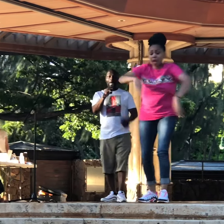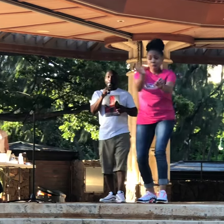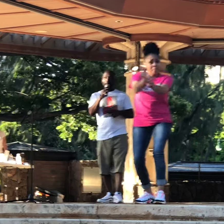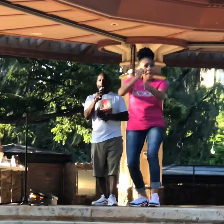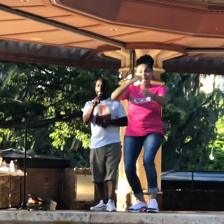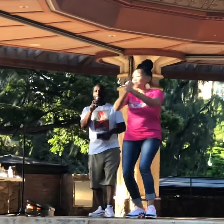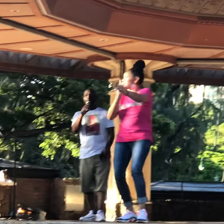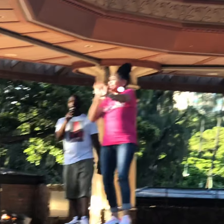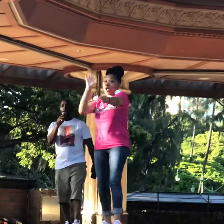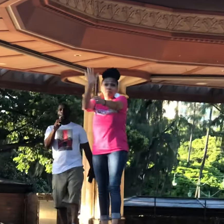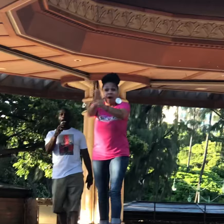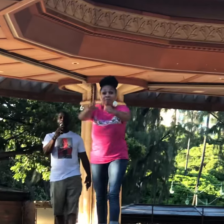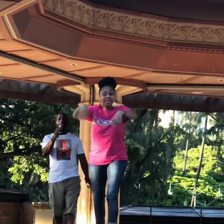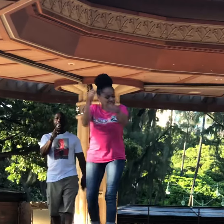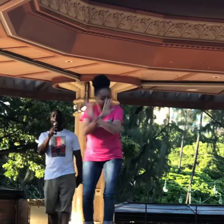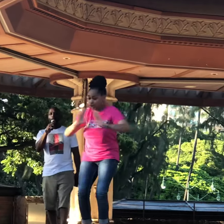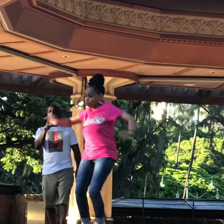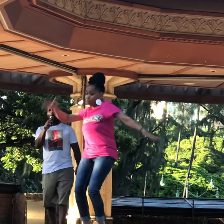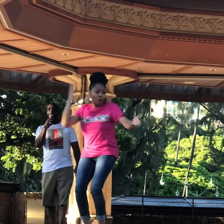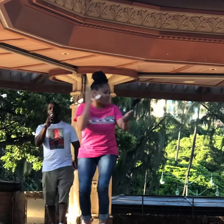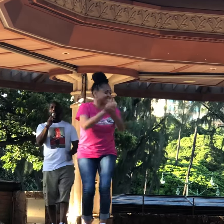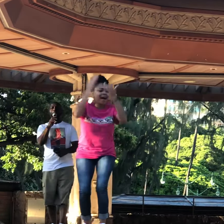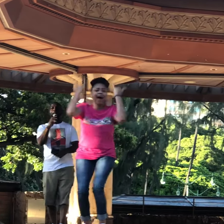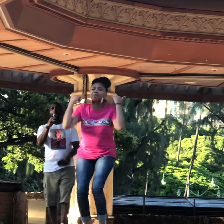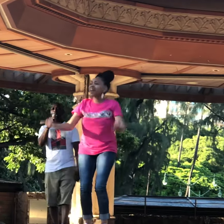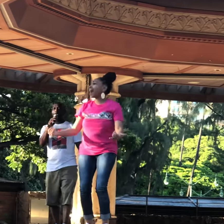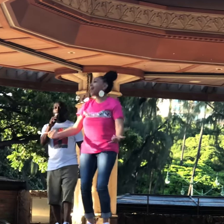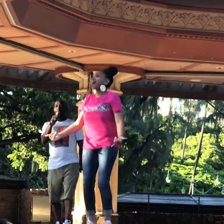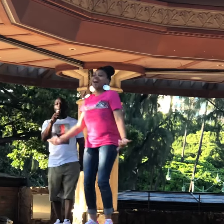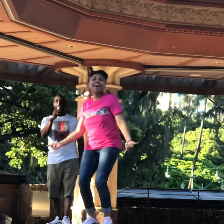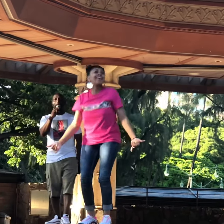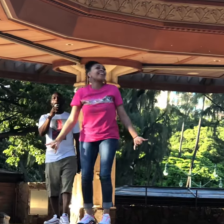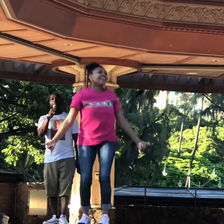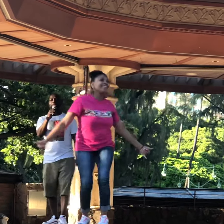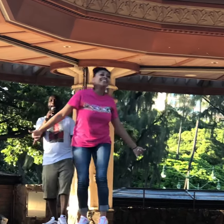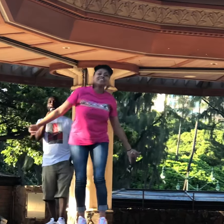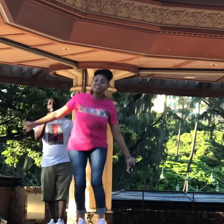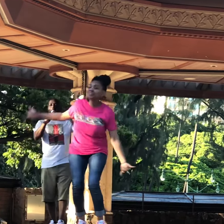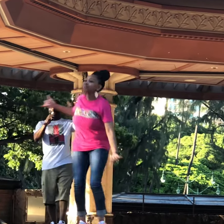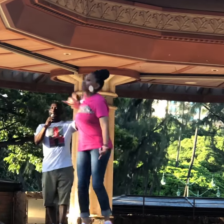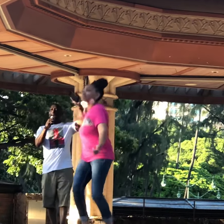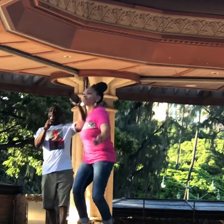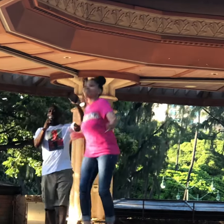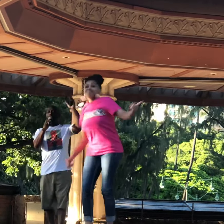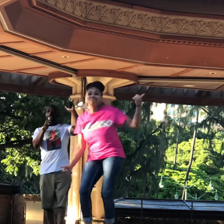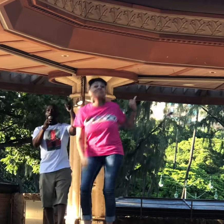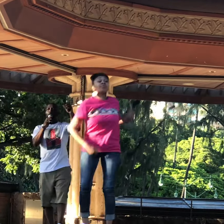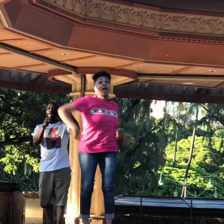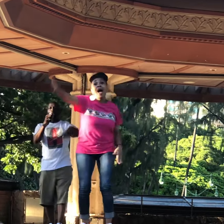God, make me a promise and it won't stop now. One more time, say,